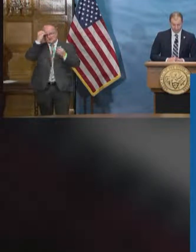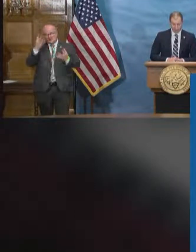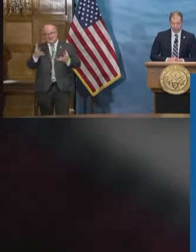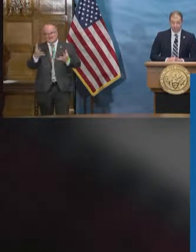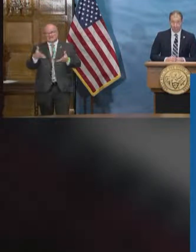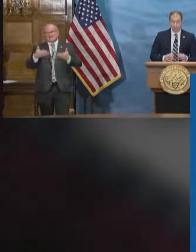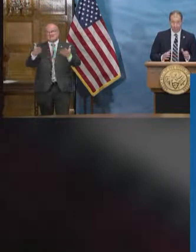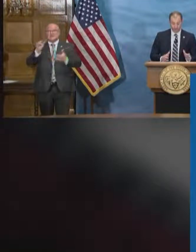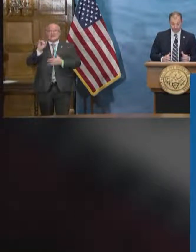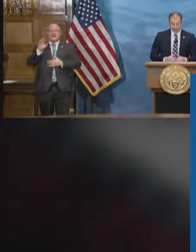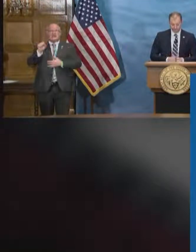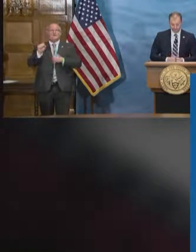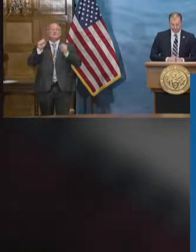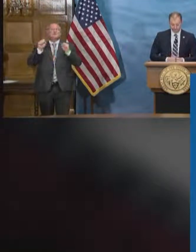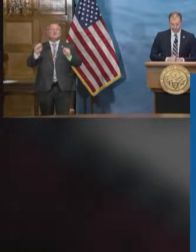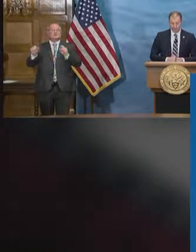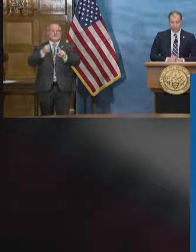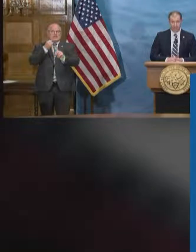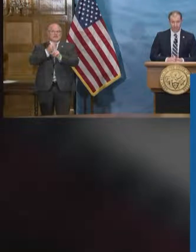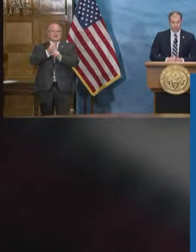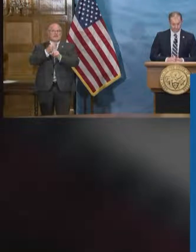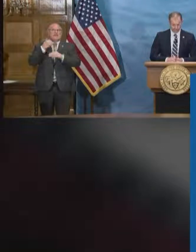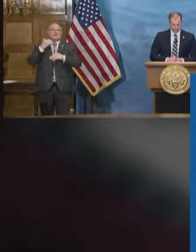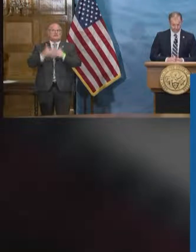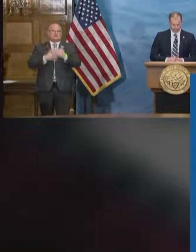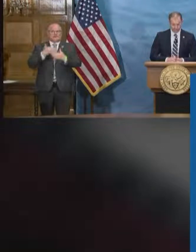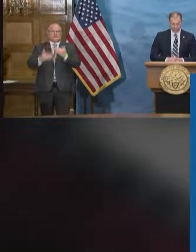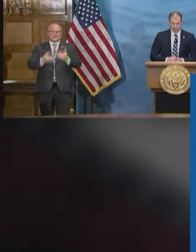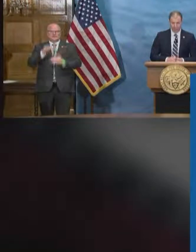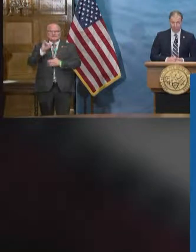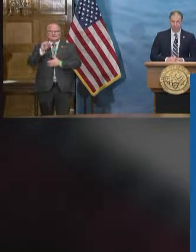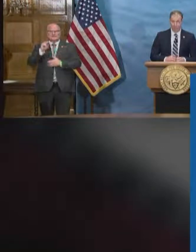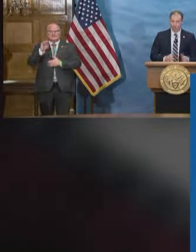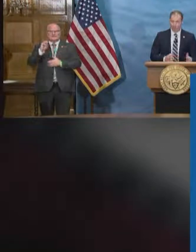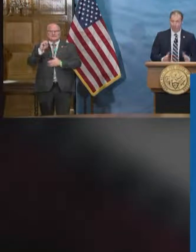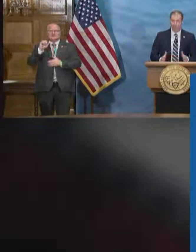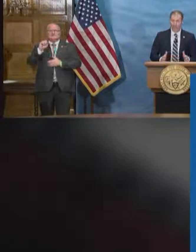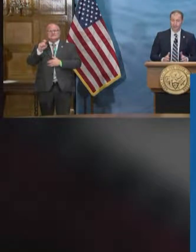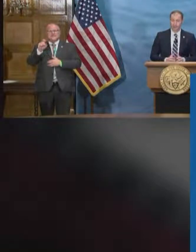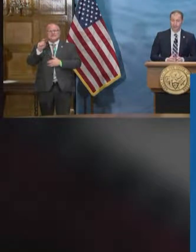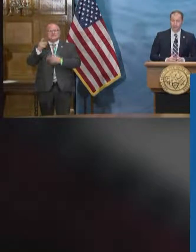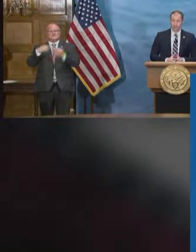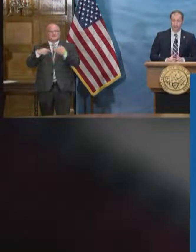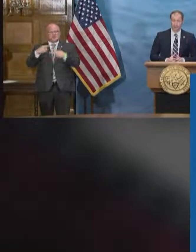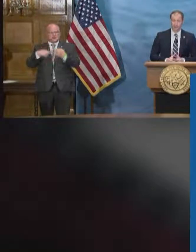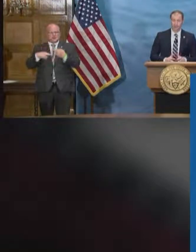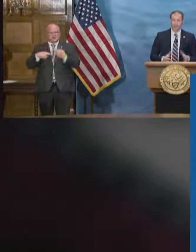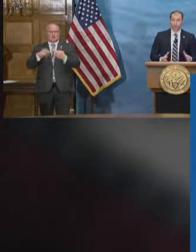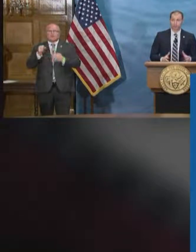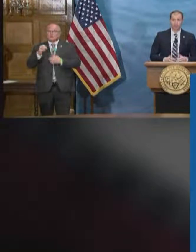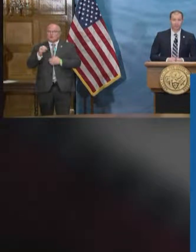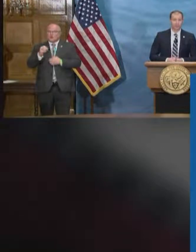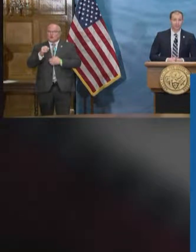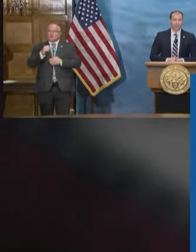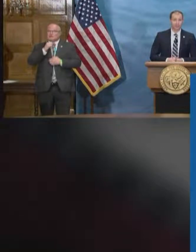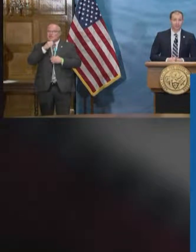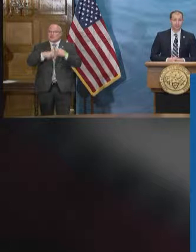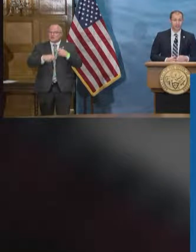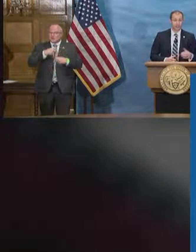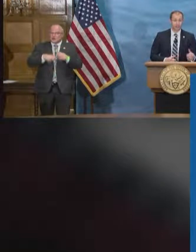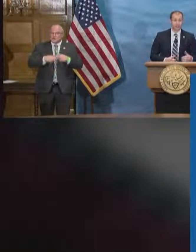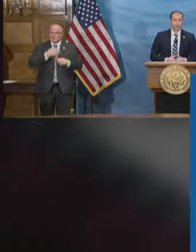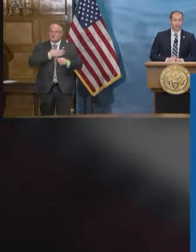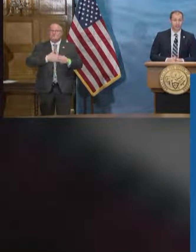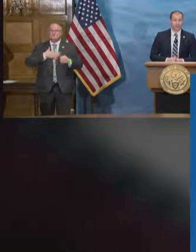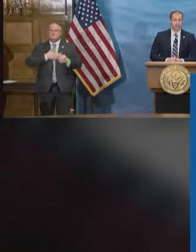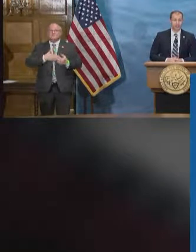to the IRS, which could impact the processing of your income tax return. So in order that not to be a problem, please submit that information along